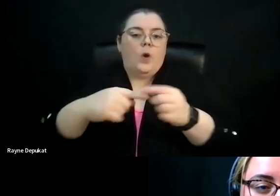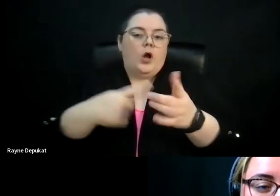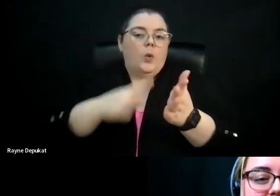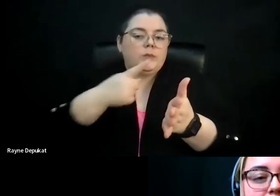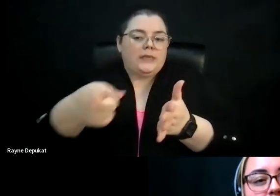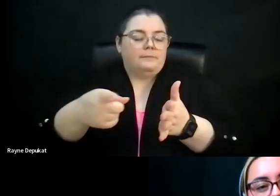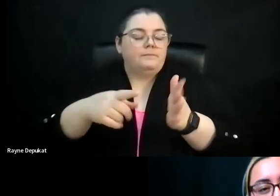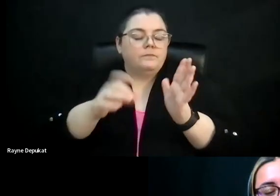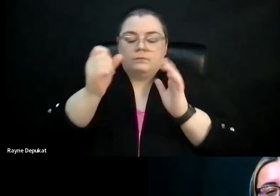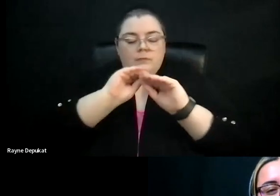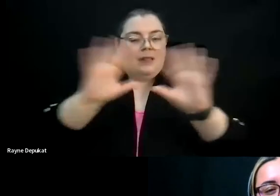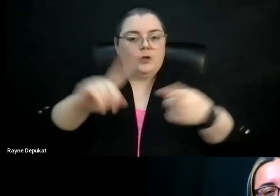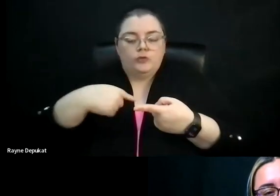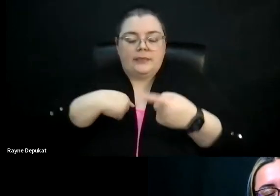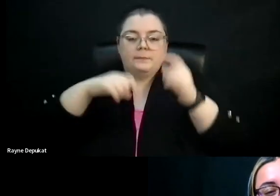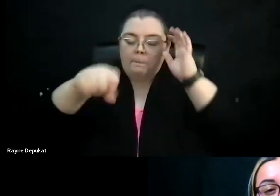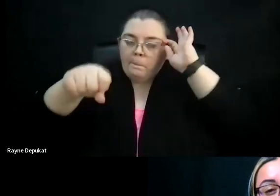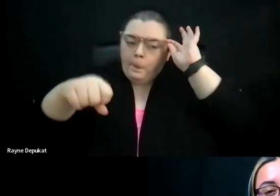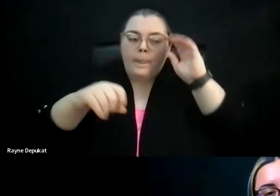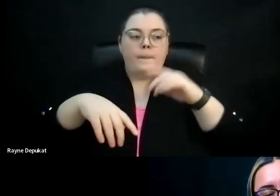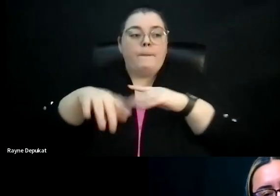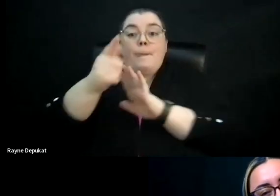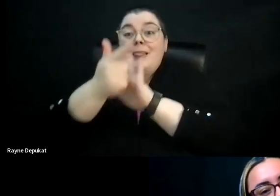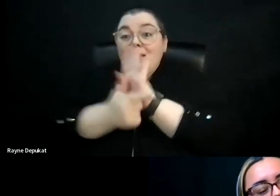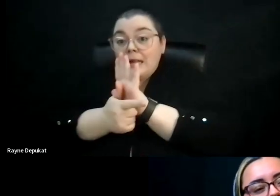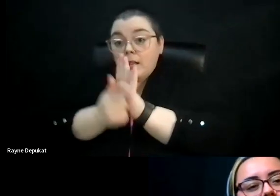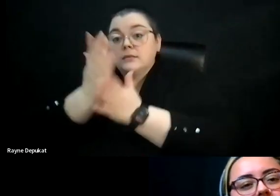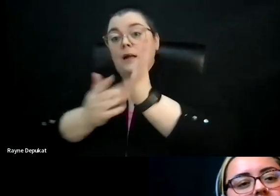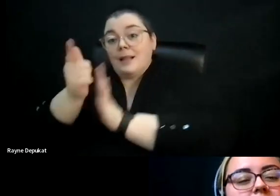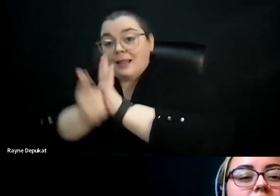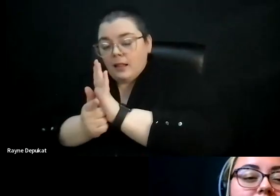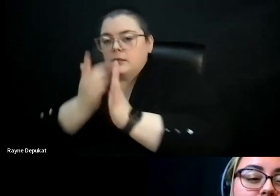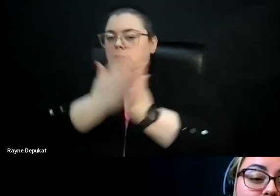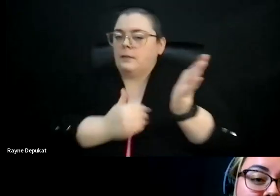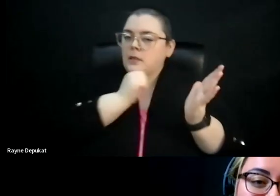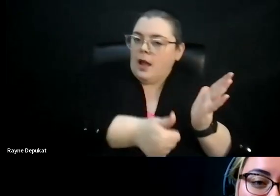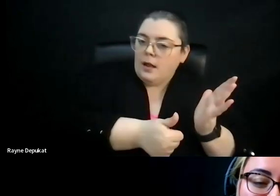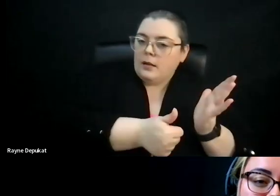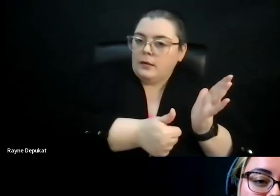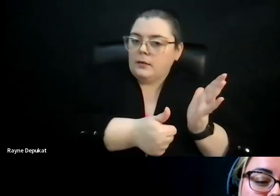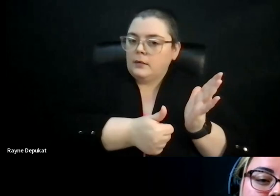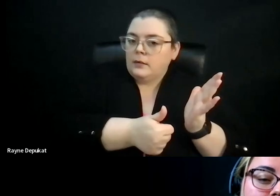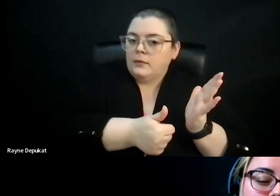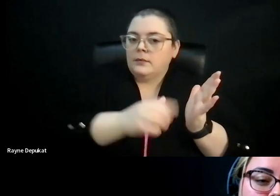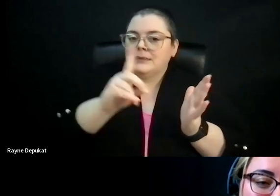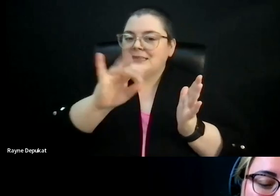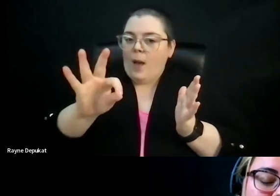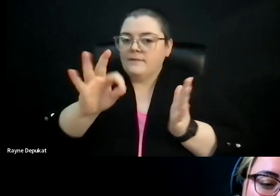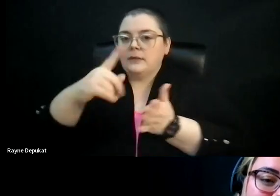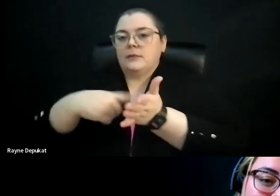Because in that paragraph, that's what you were saying there. It's very clear to me, yeah. So for legal, some situations need a